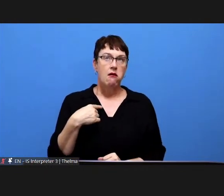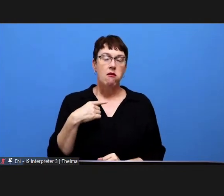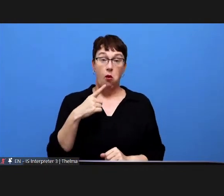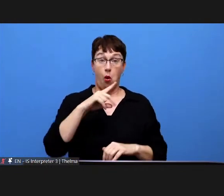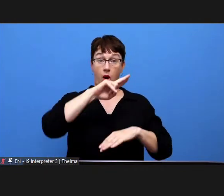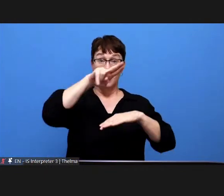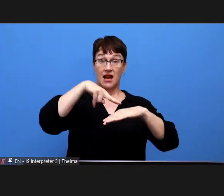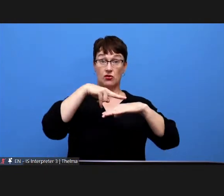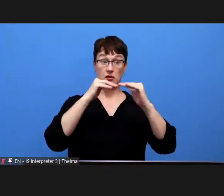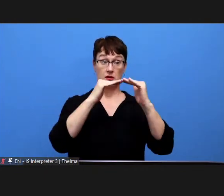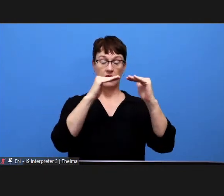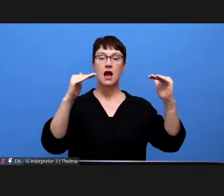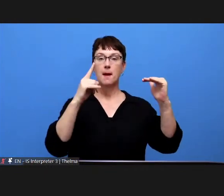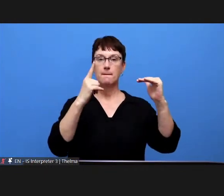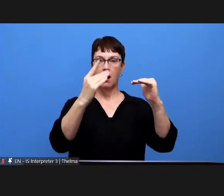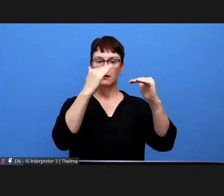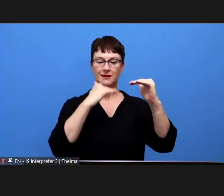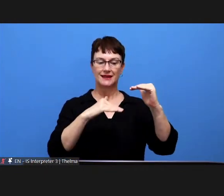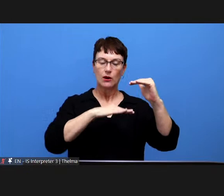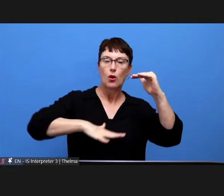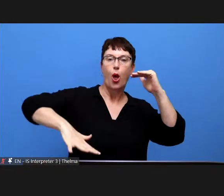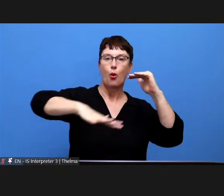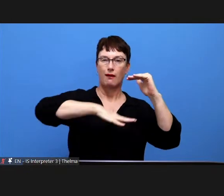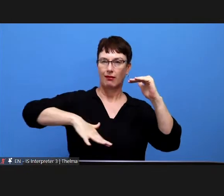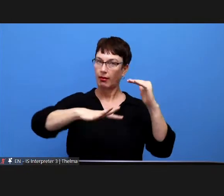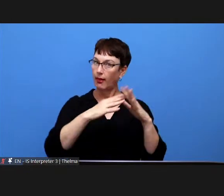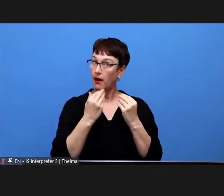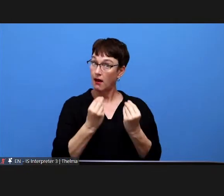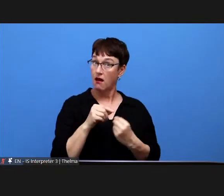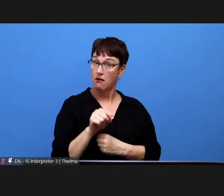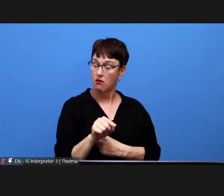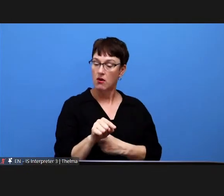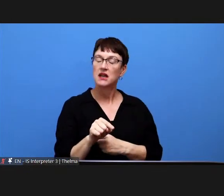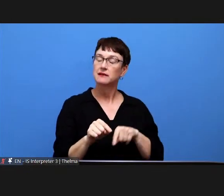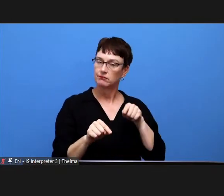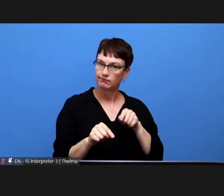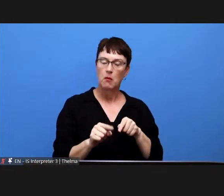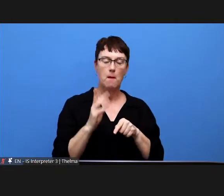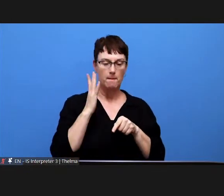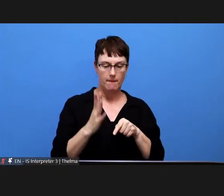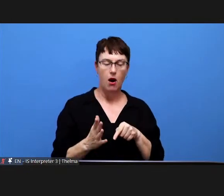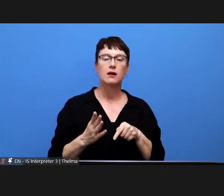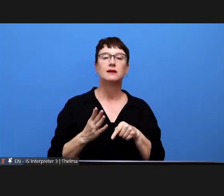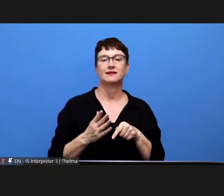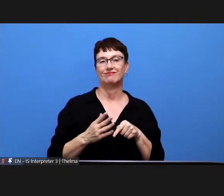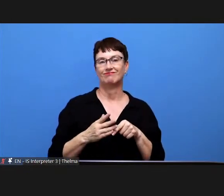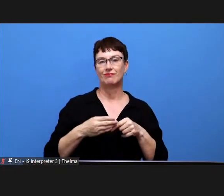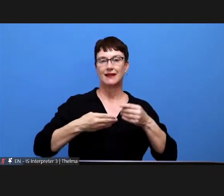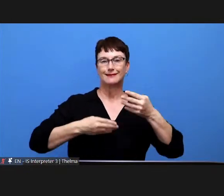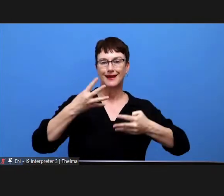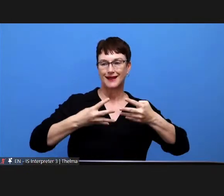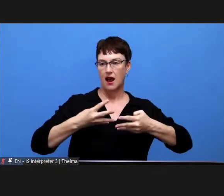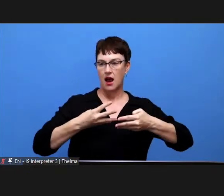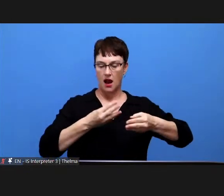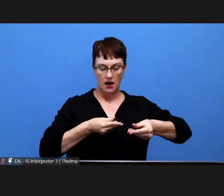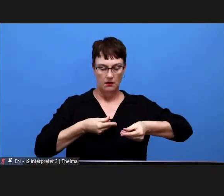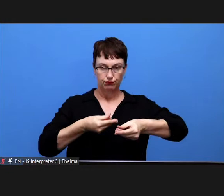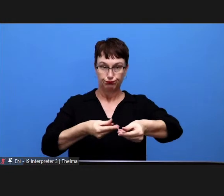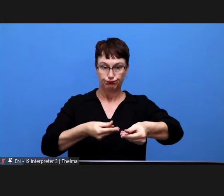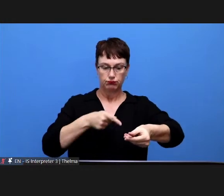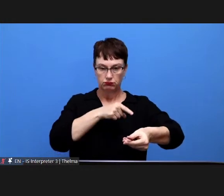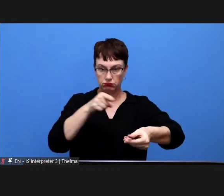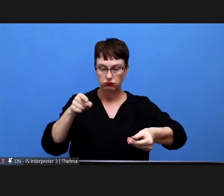see to use data to inform where resources are required and where development still needs to be